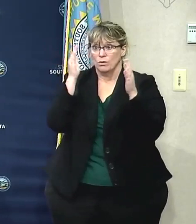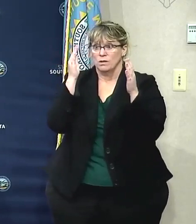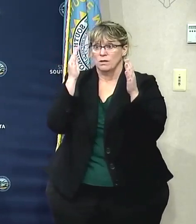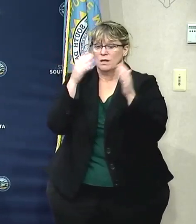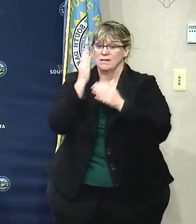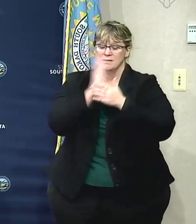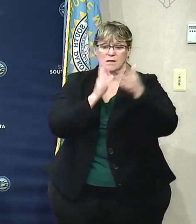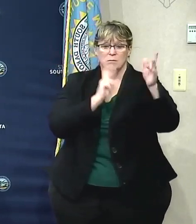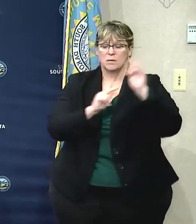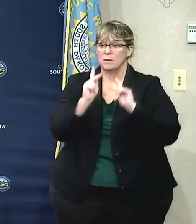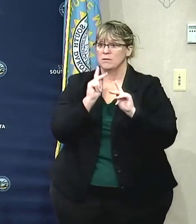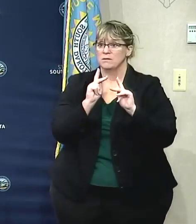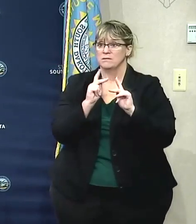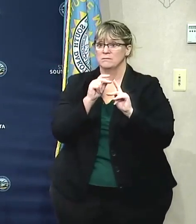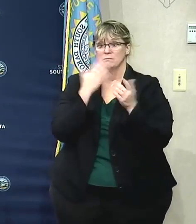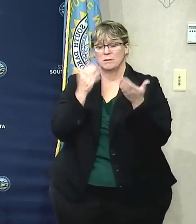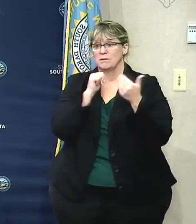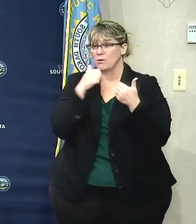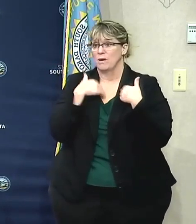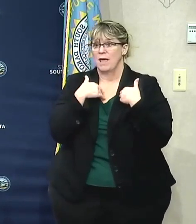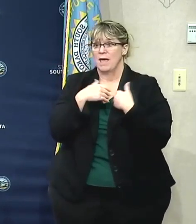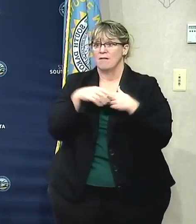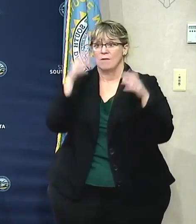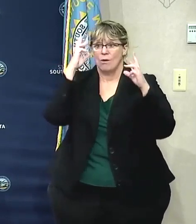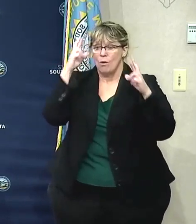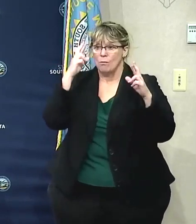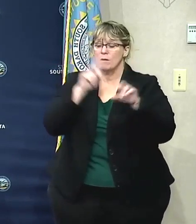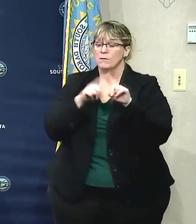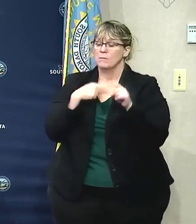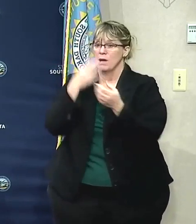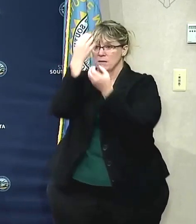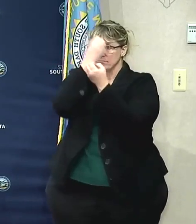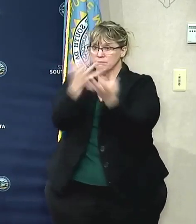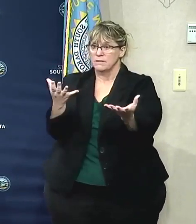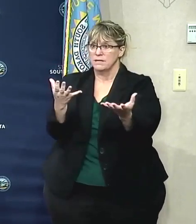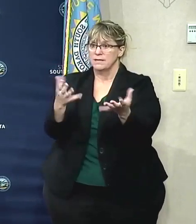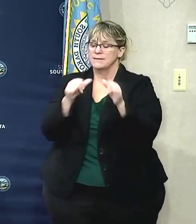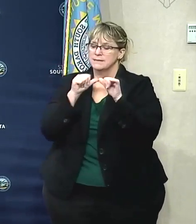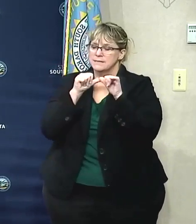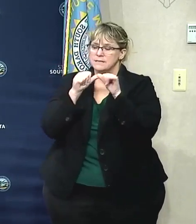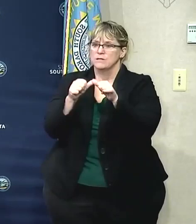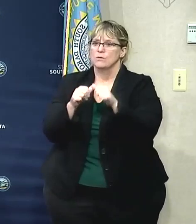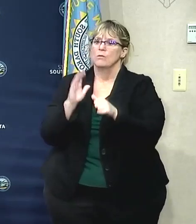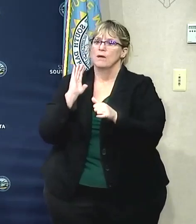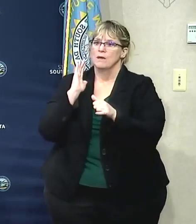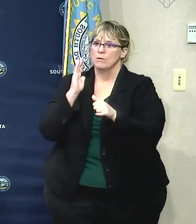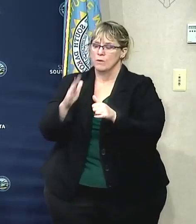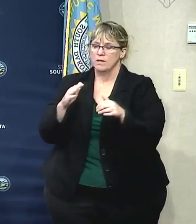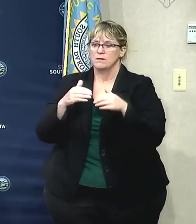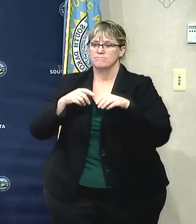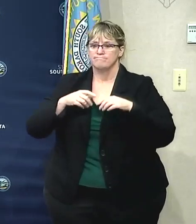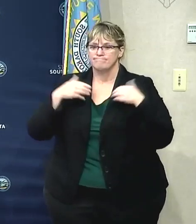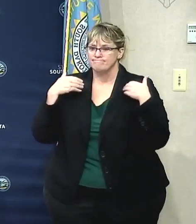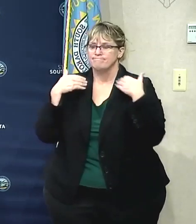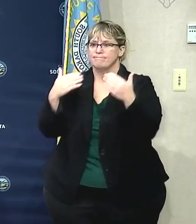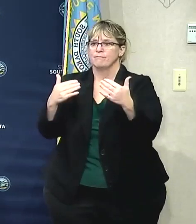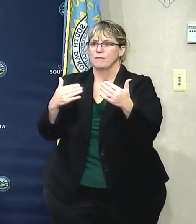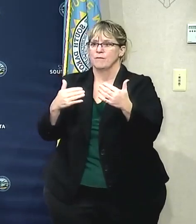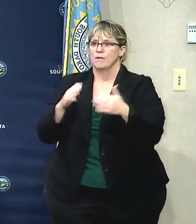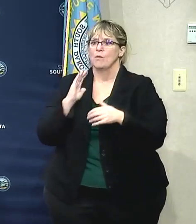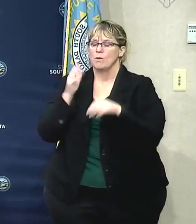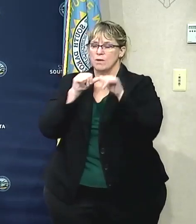and some may be losing hope. But my message to you is to hang in there. We will get through this, and we